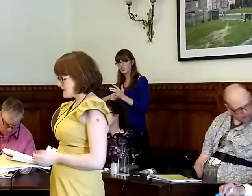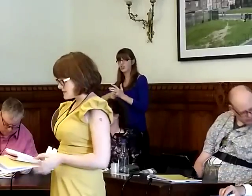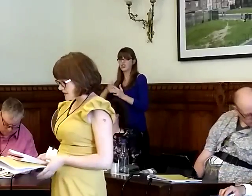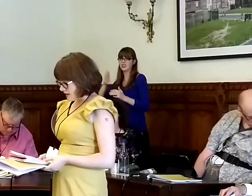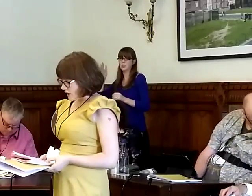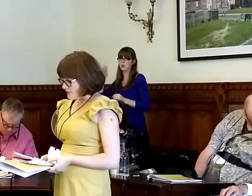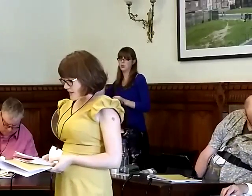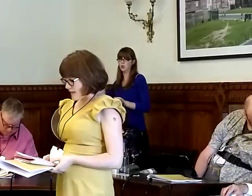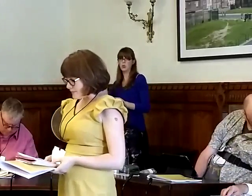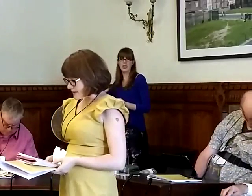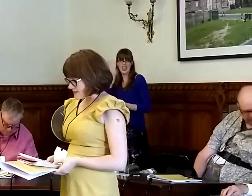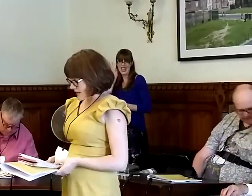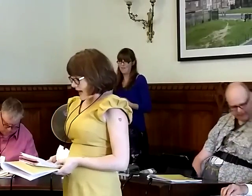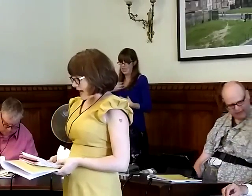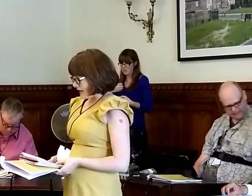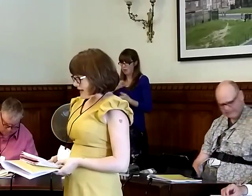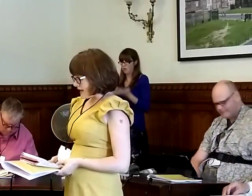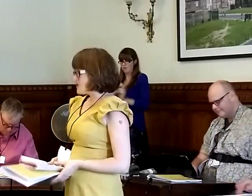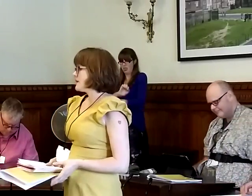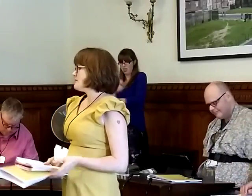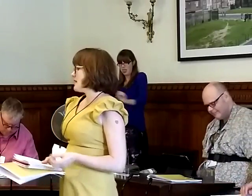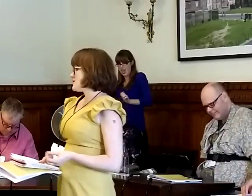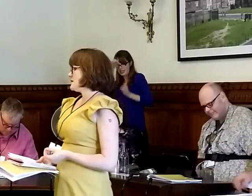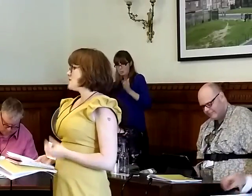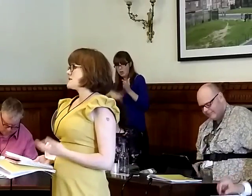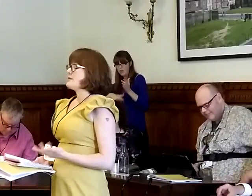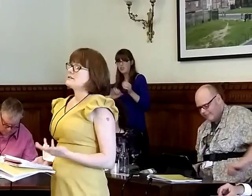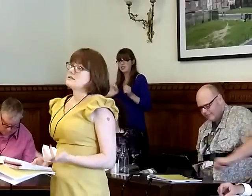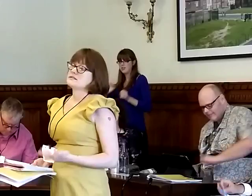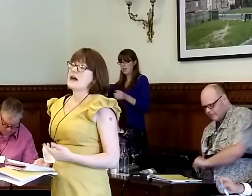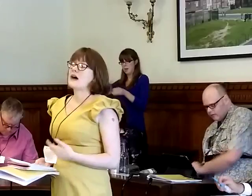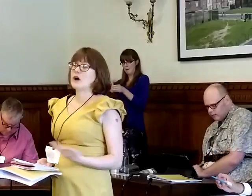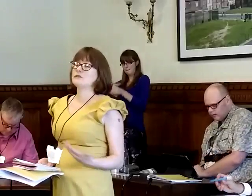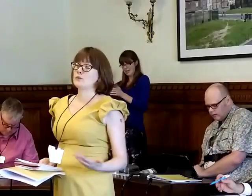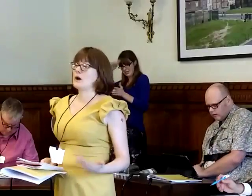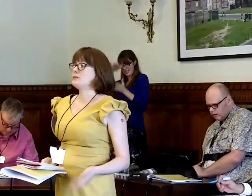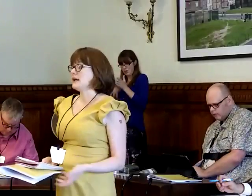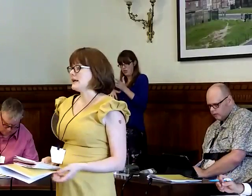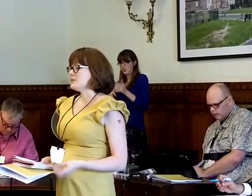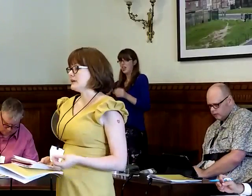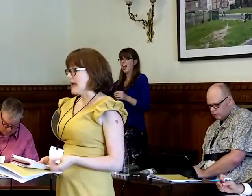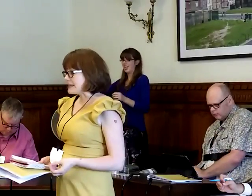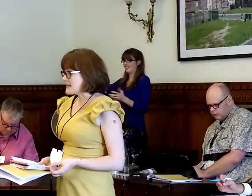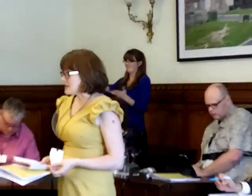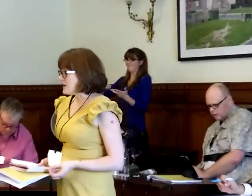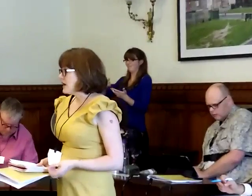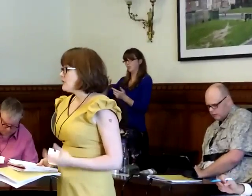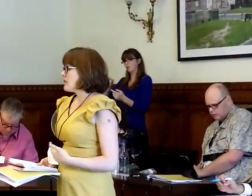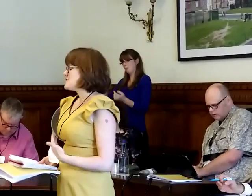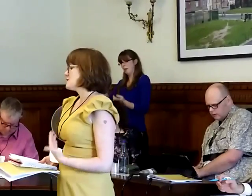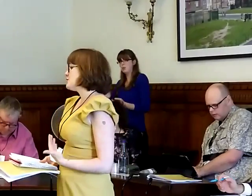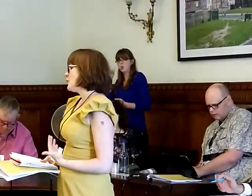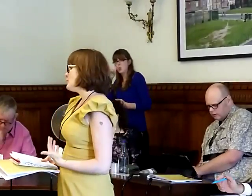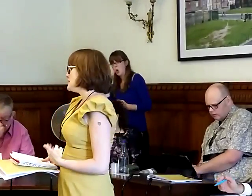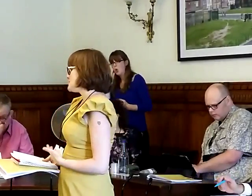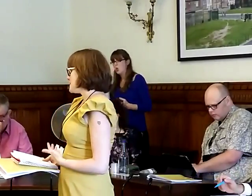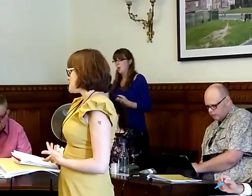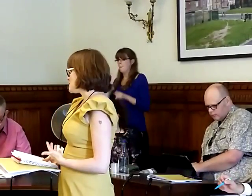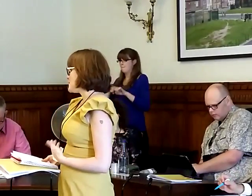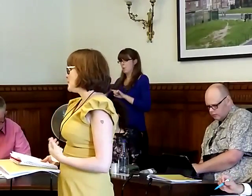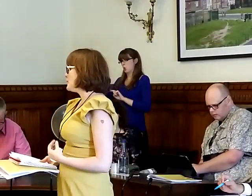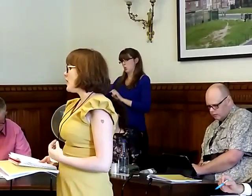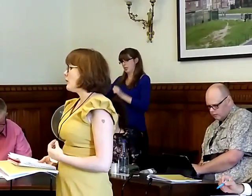the experiences of their members. And as you can imagine, those experiences have overwhelmingly been negative, ranging